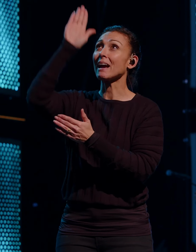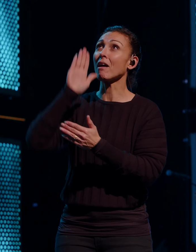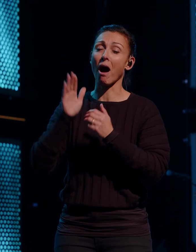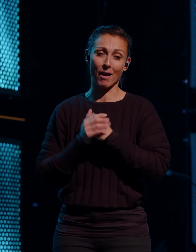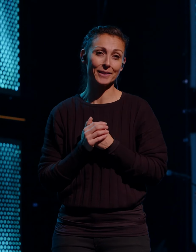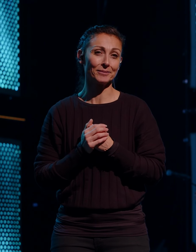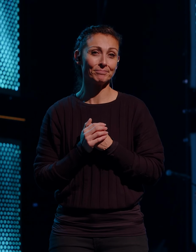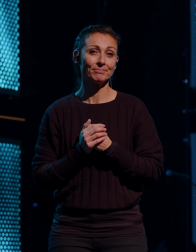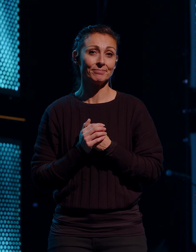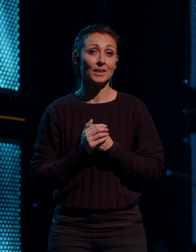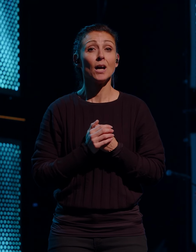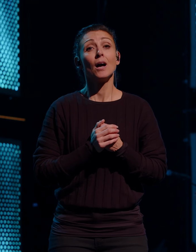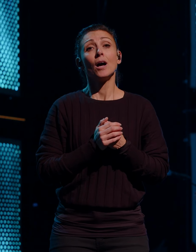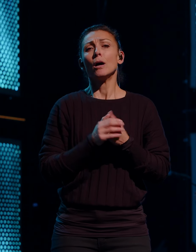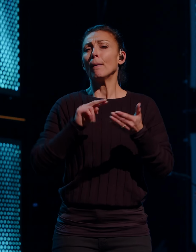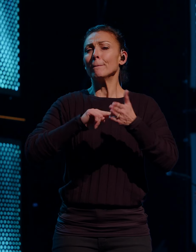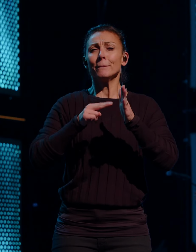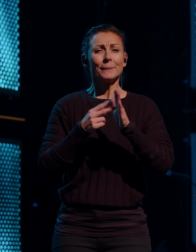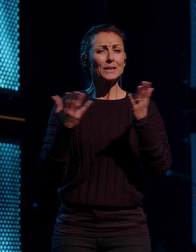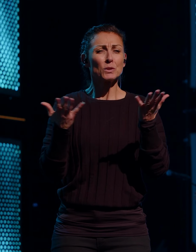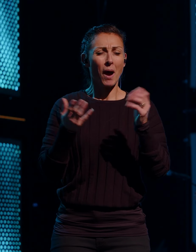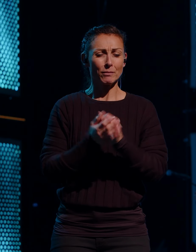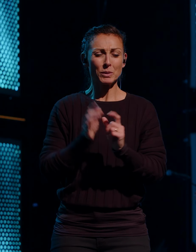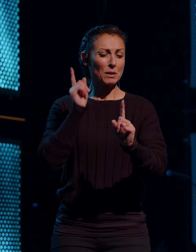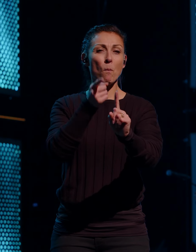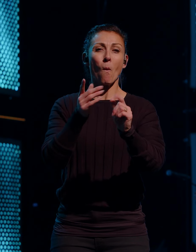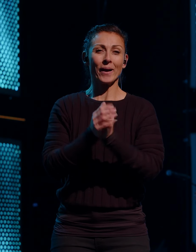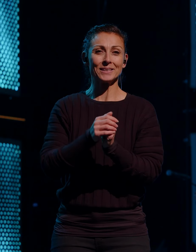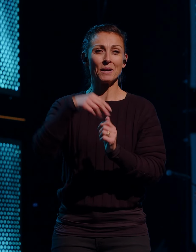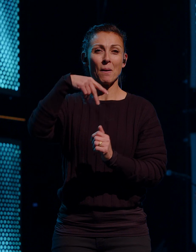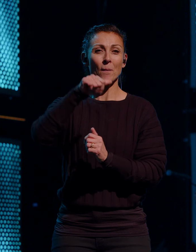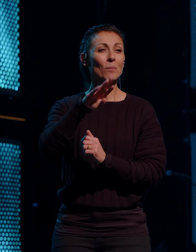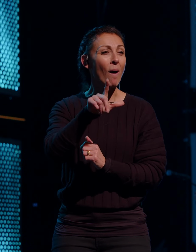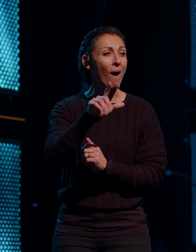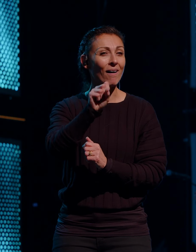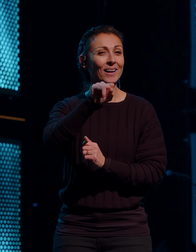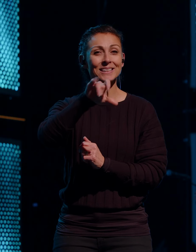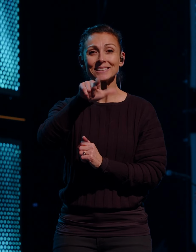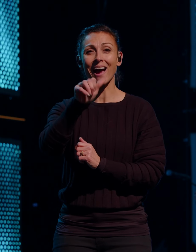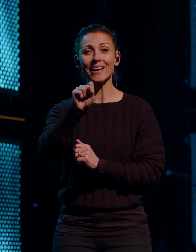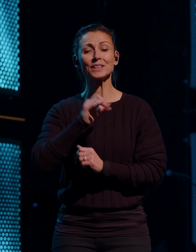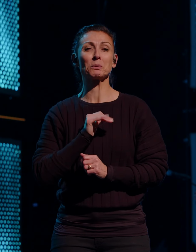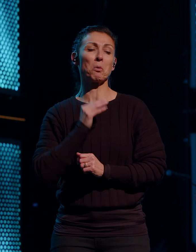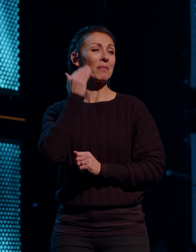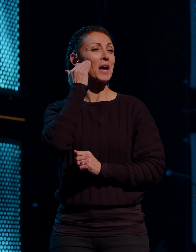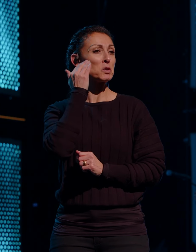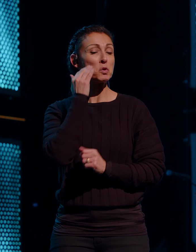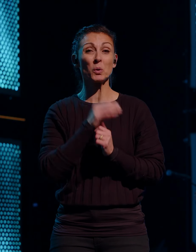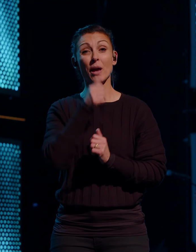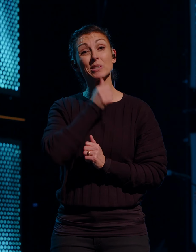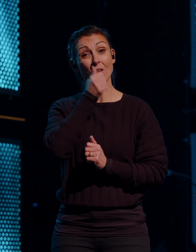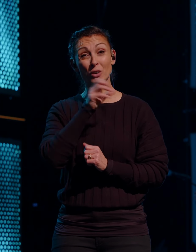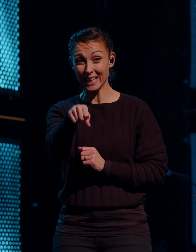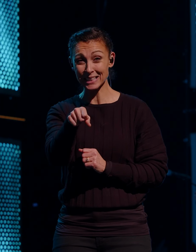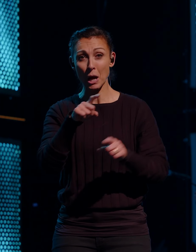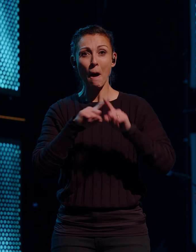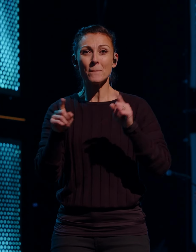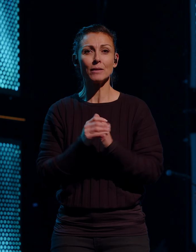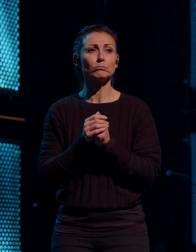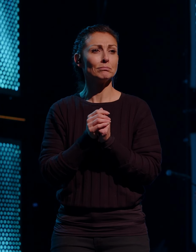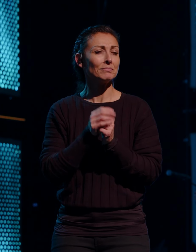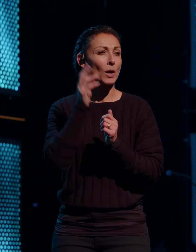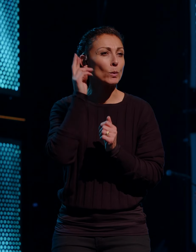they knew their suffering was worth it. I want faith like theirs. They're praising God. They've been beaten. They're praying. They're praising. People